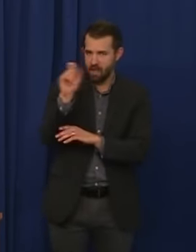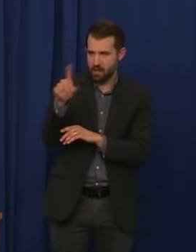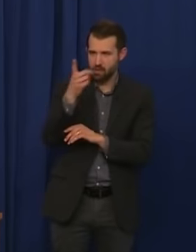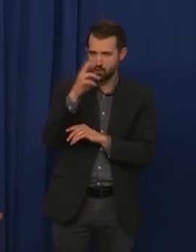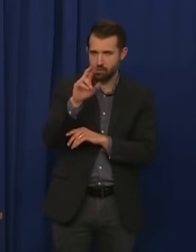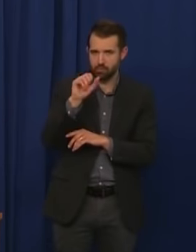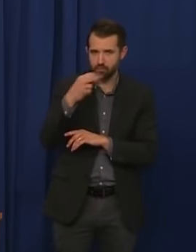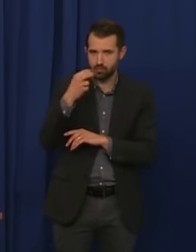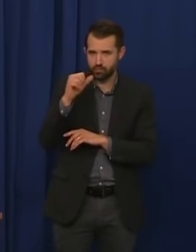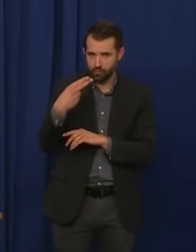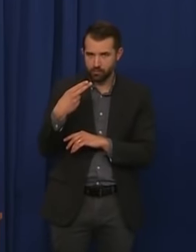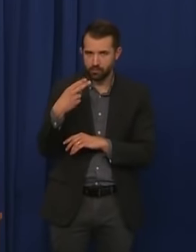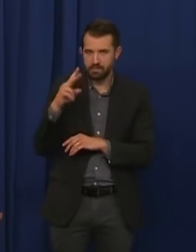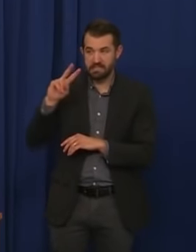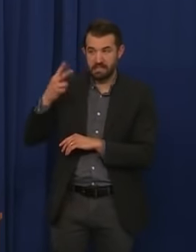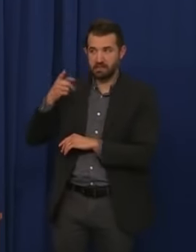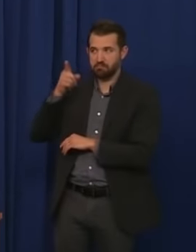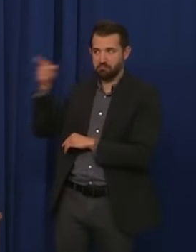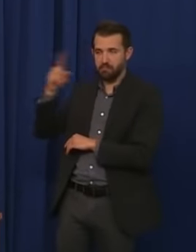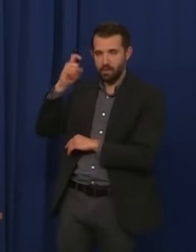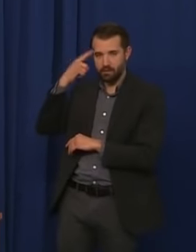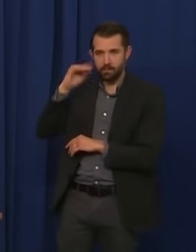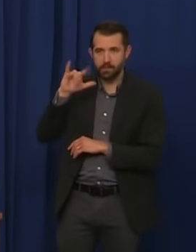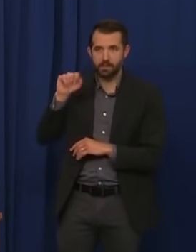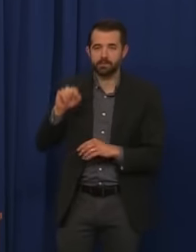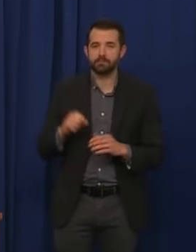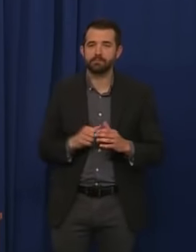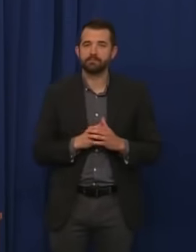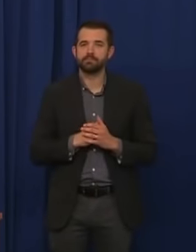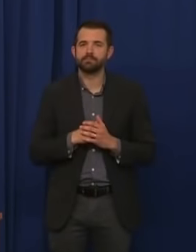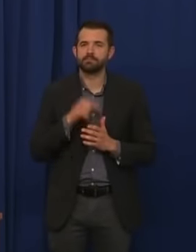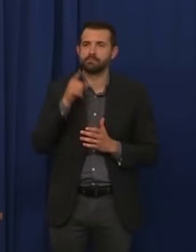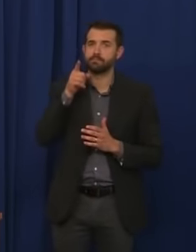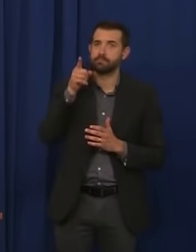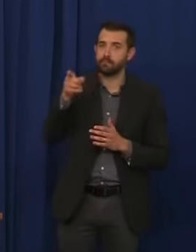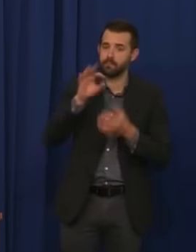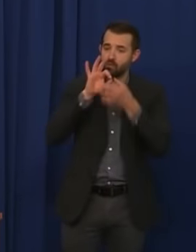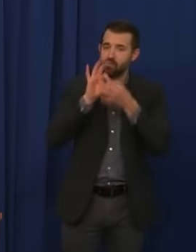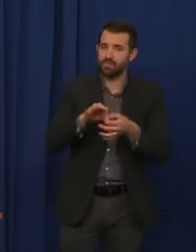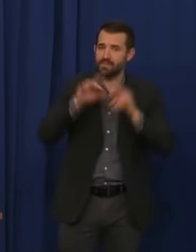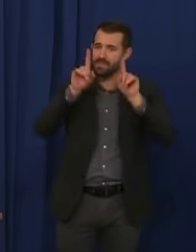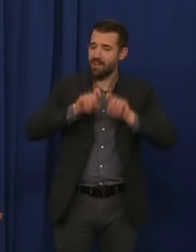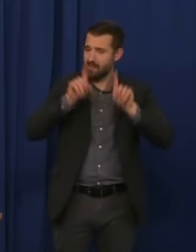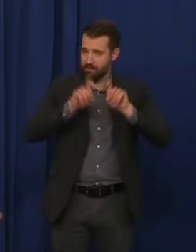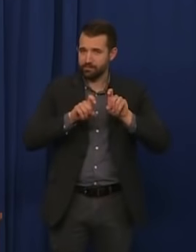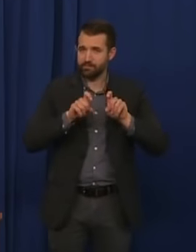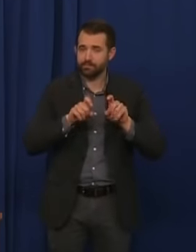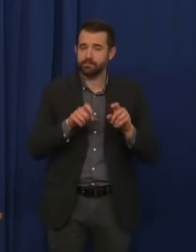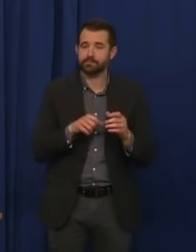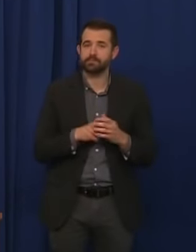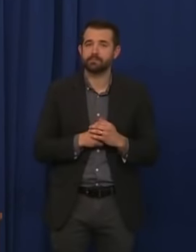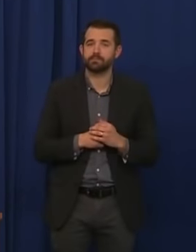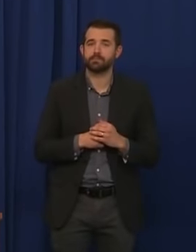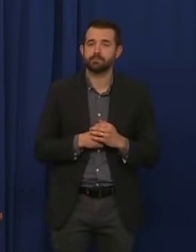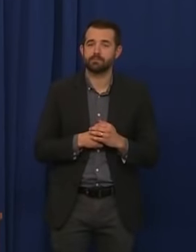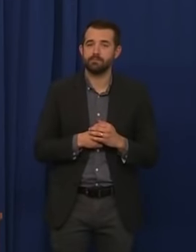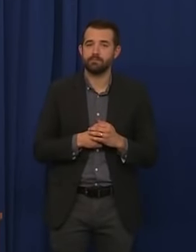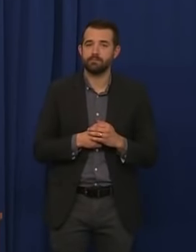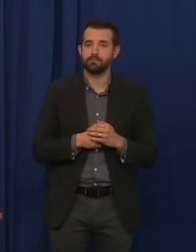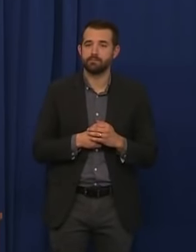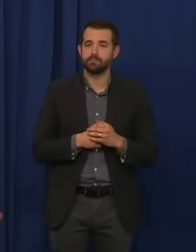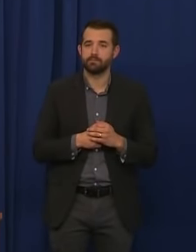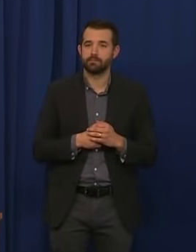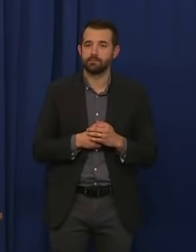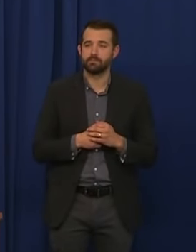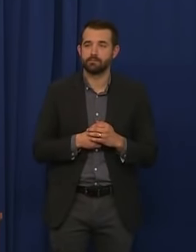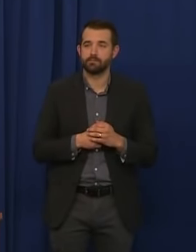one for Governor Mills. Dr. Shah first. It's about testing. And and how much